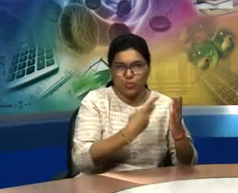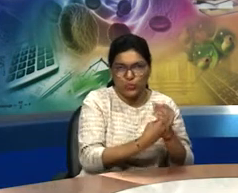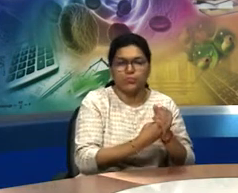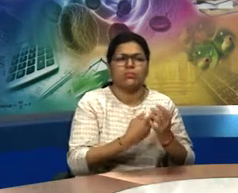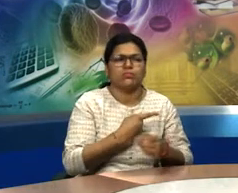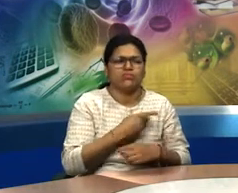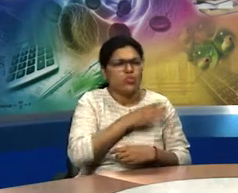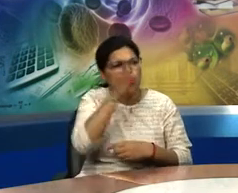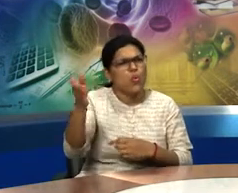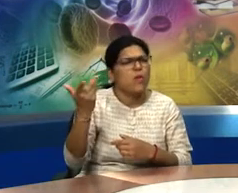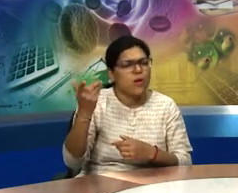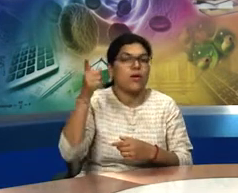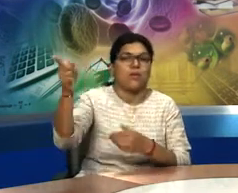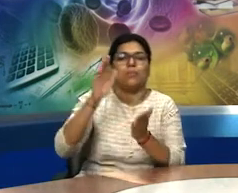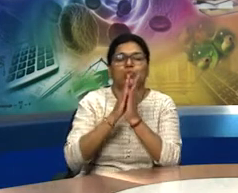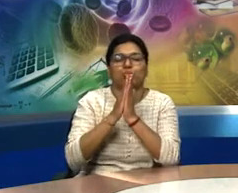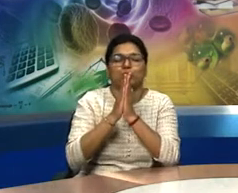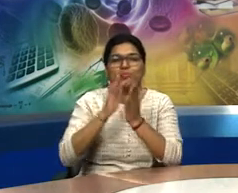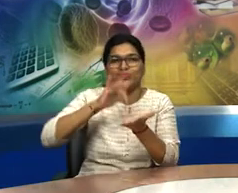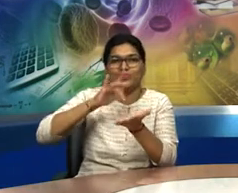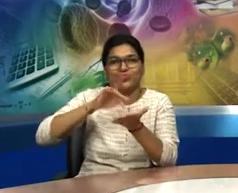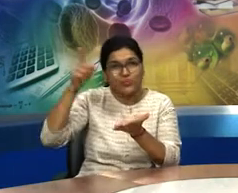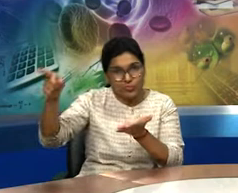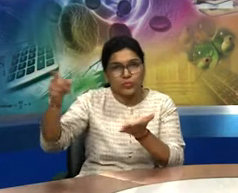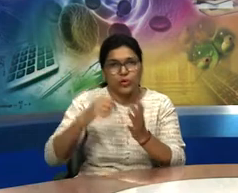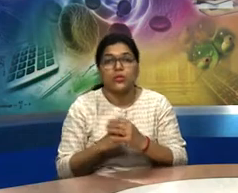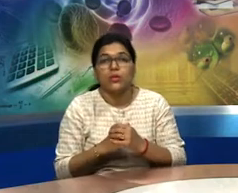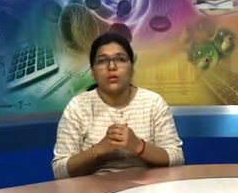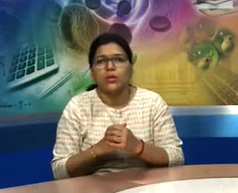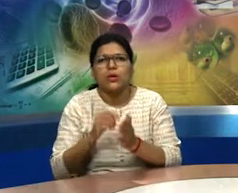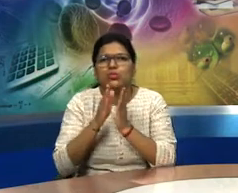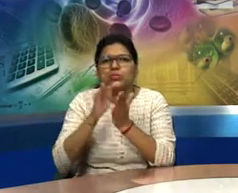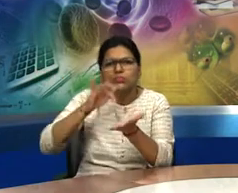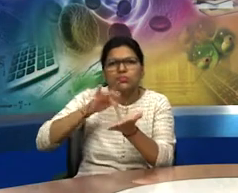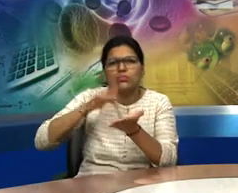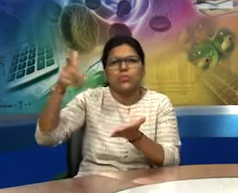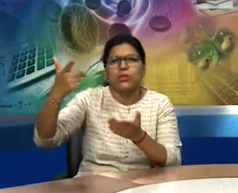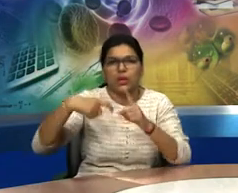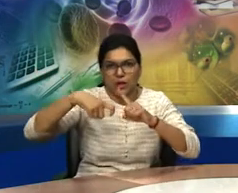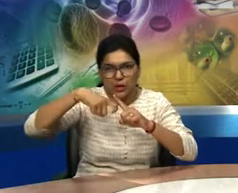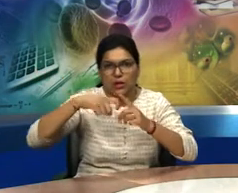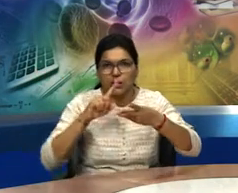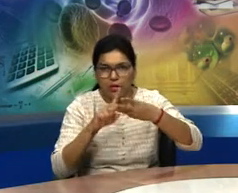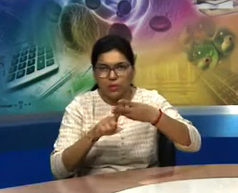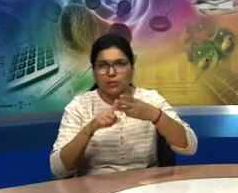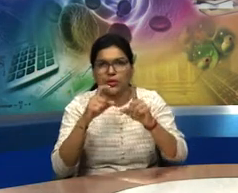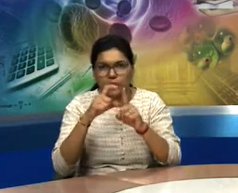As we know, Mahatma Gandhi and the cousin, they both were young, teenage. So, they